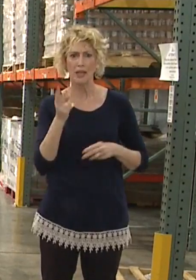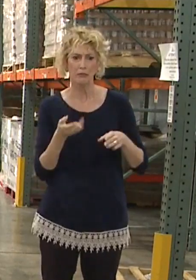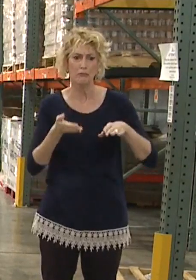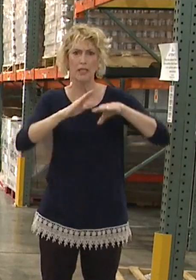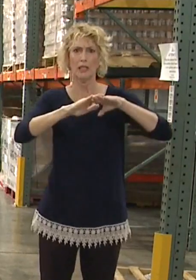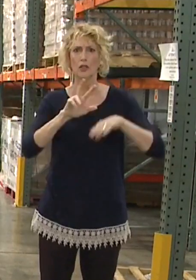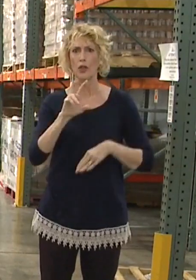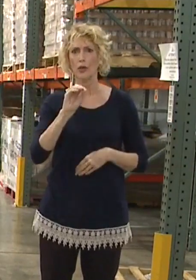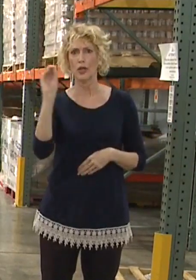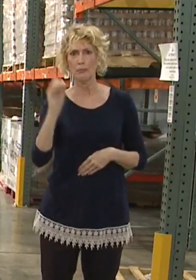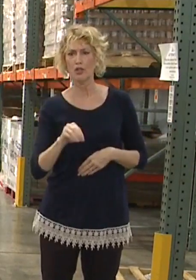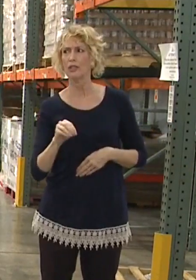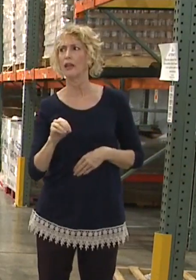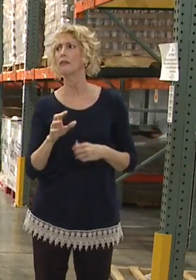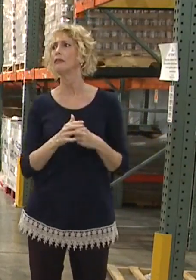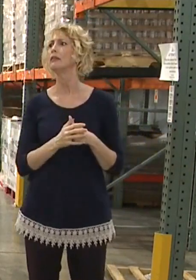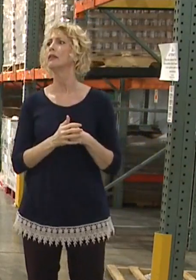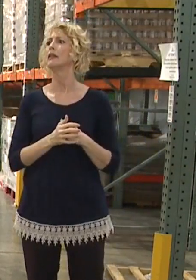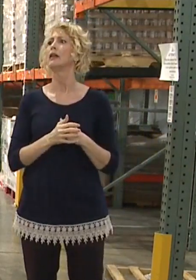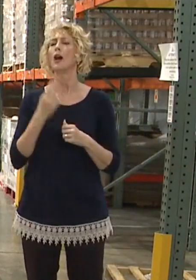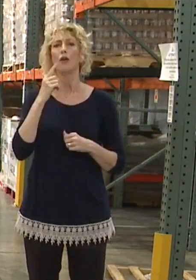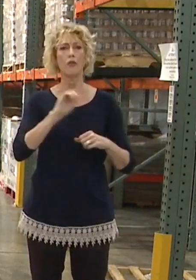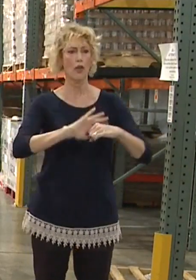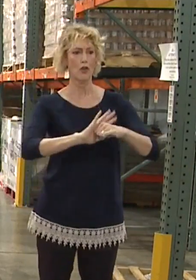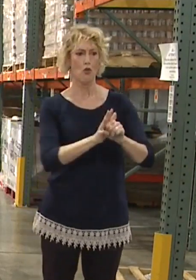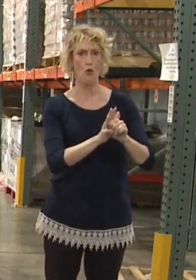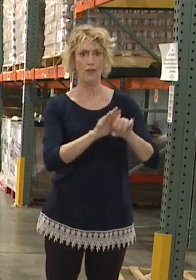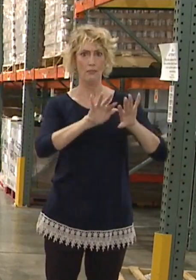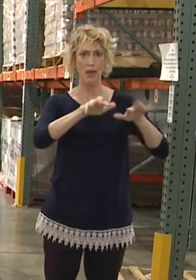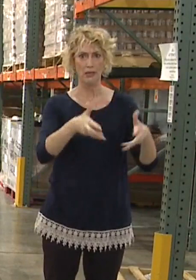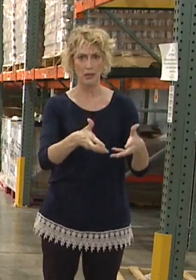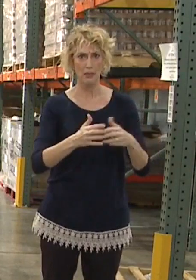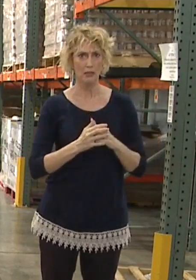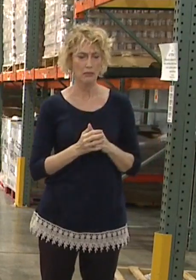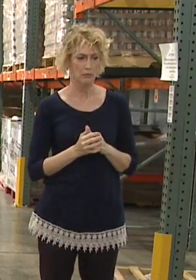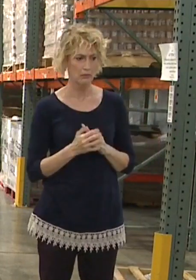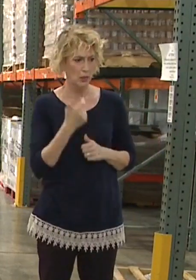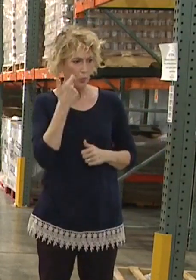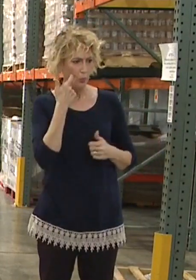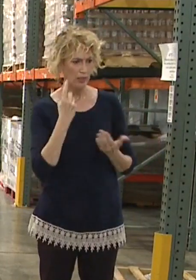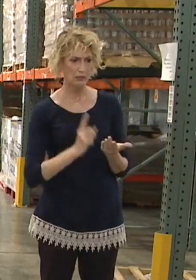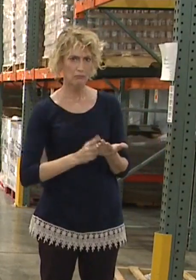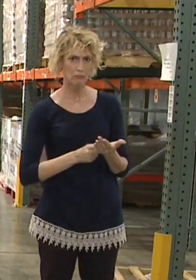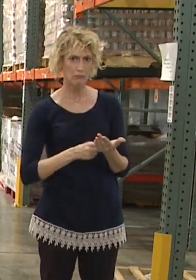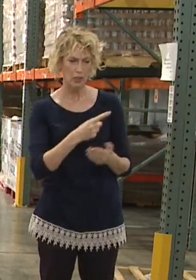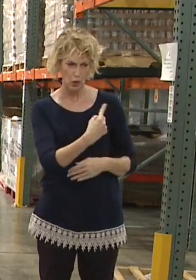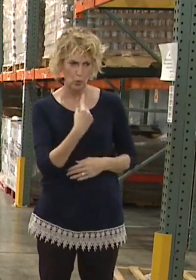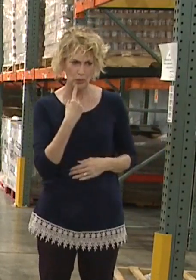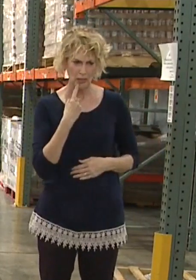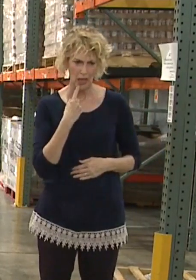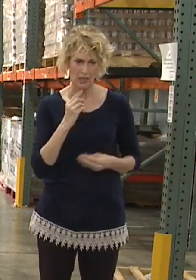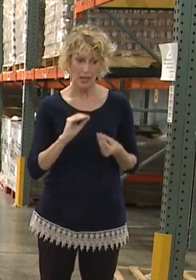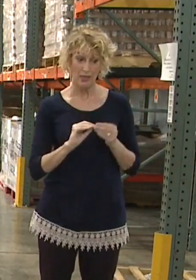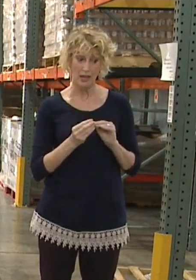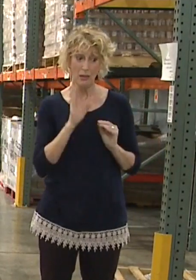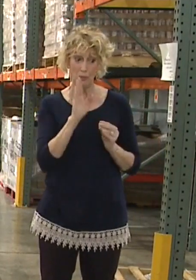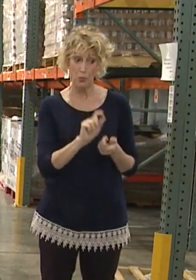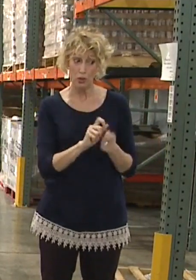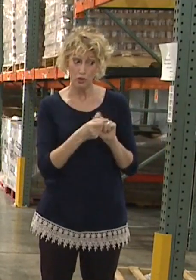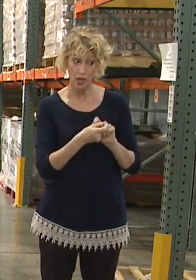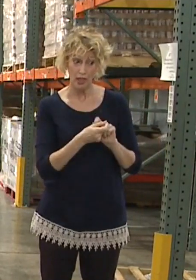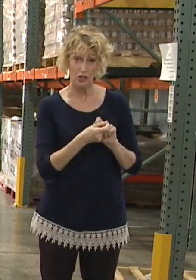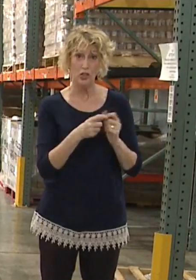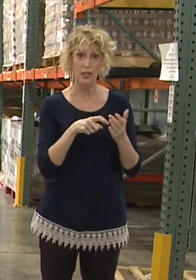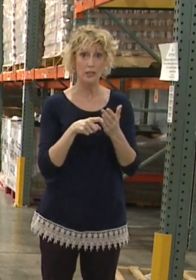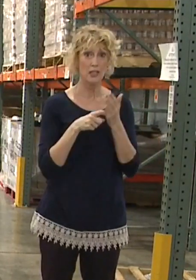need instantly in the initial days of the COVID-19 pandemic. In your last conversation with Casey, you said that number was going to change. Has